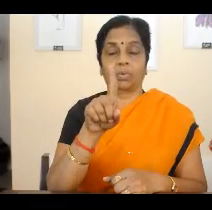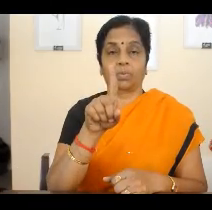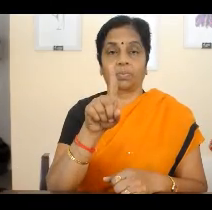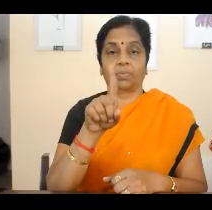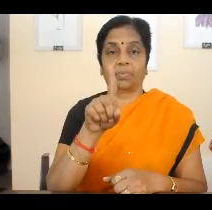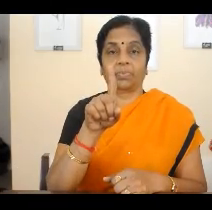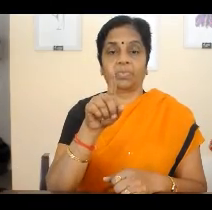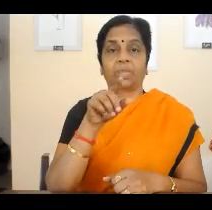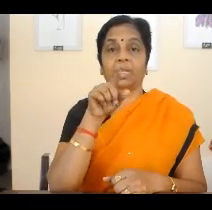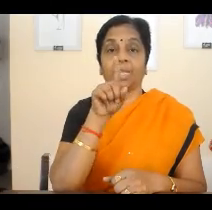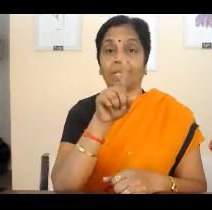instead of 18 years,